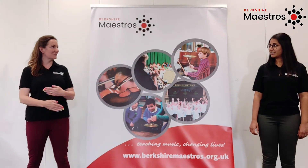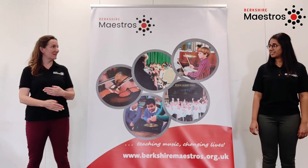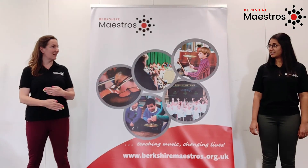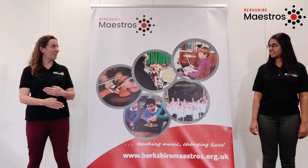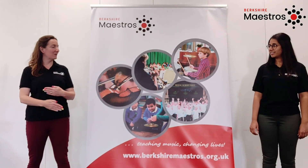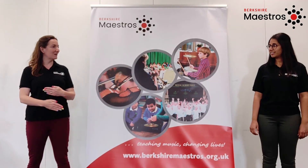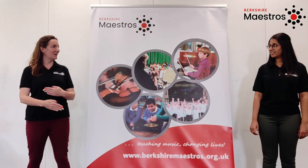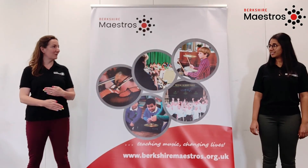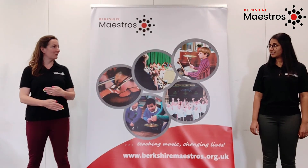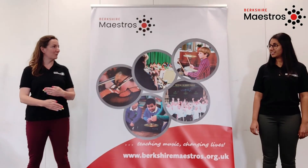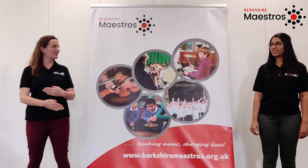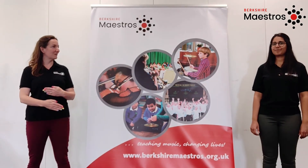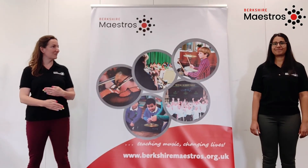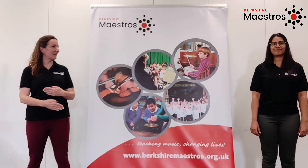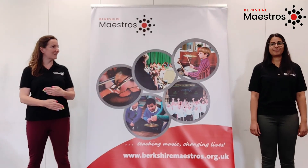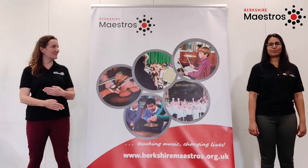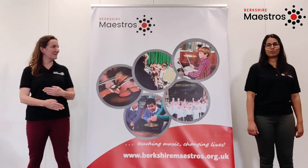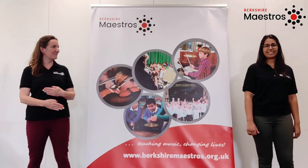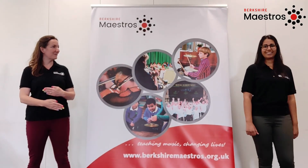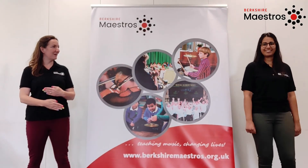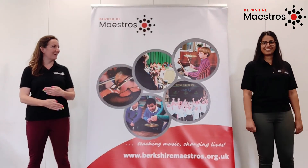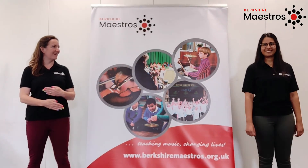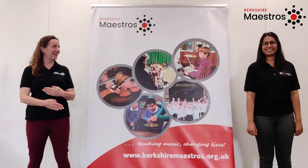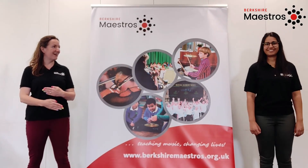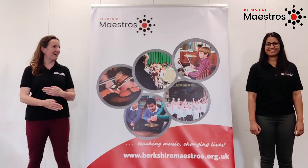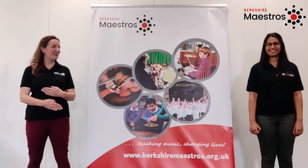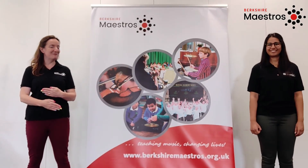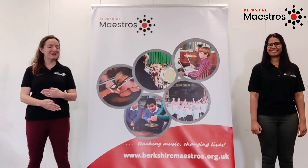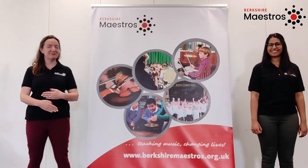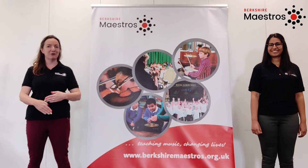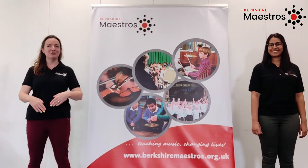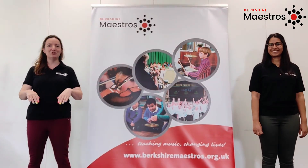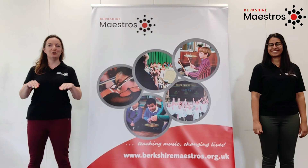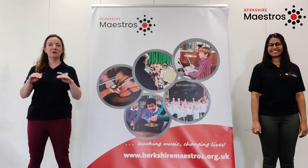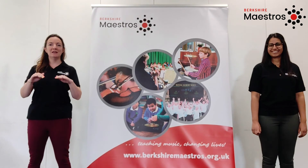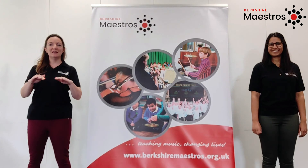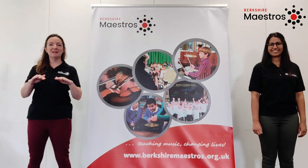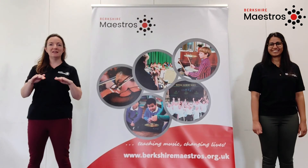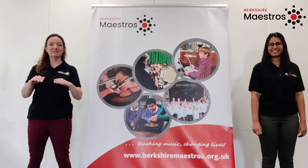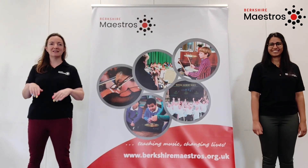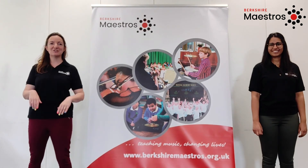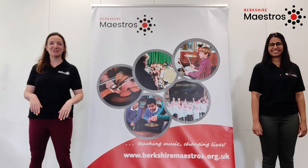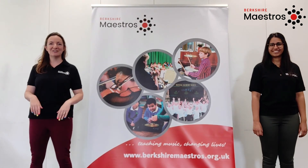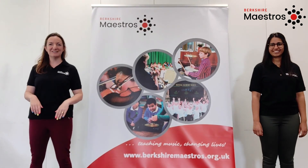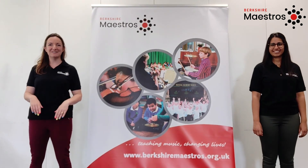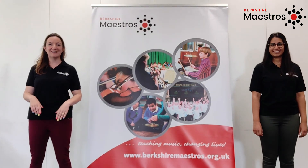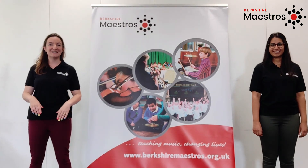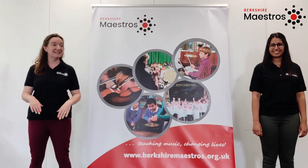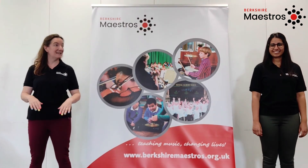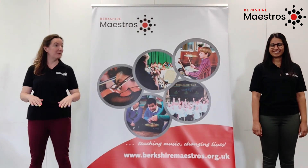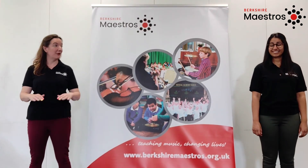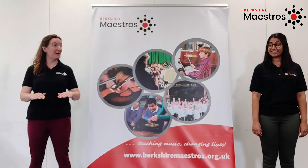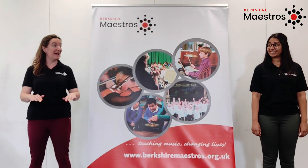today with another chorus after that. Brilliant. Okay, are we ready for our new E section? Ready? Here we go.